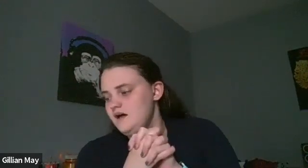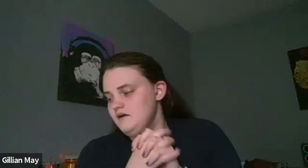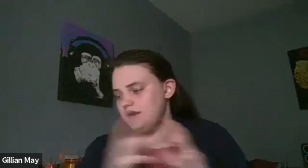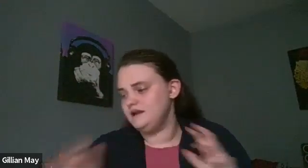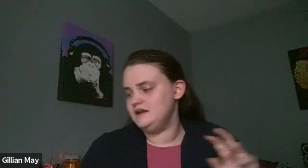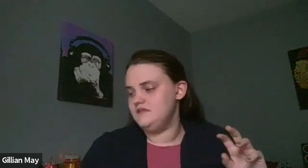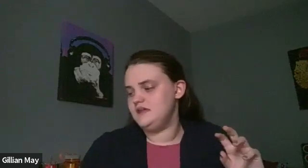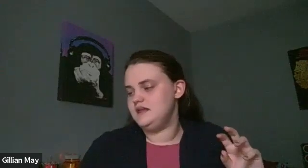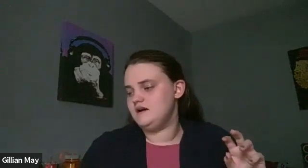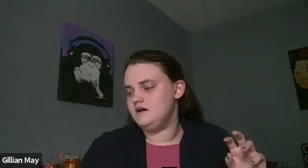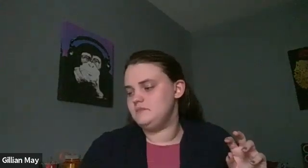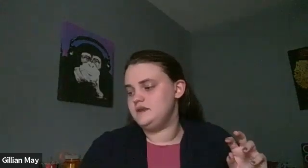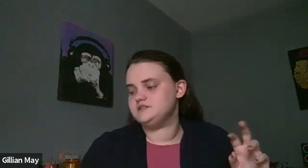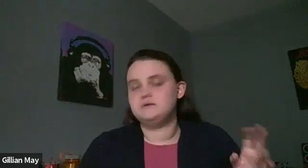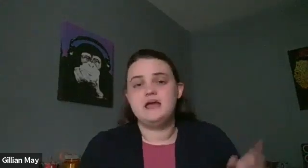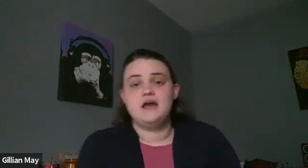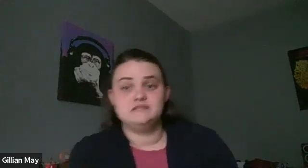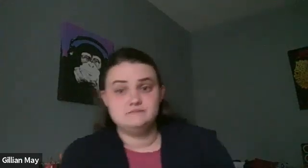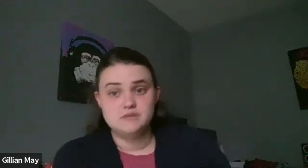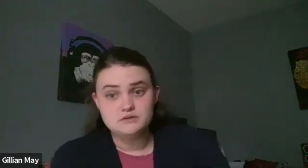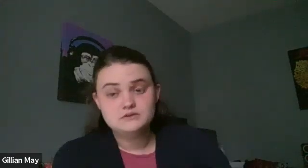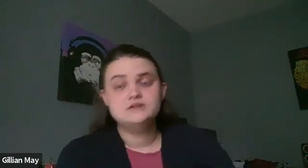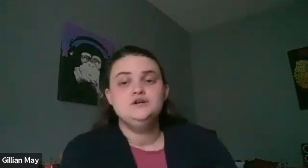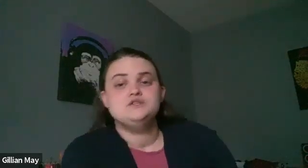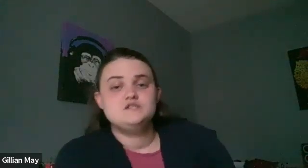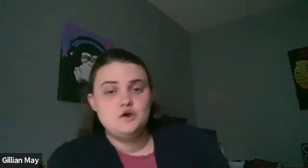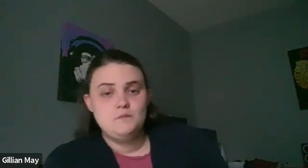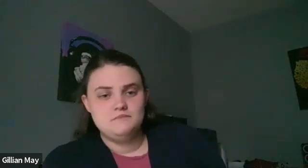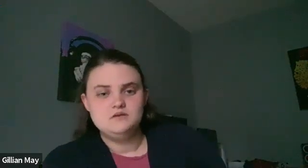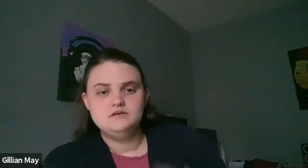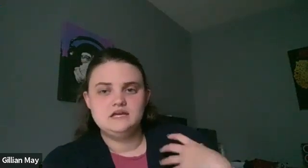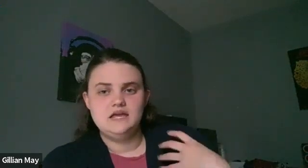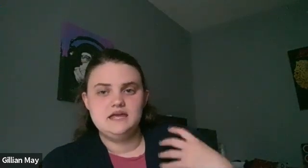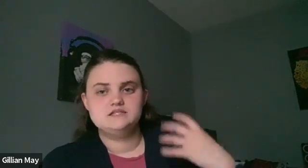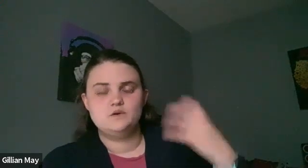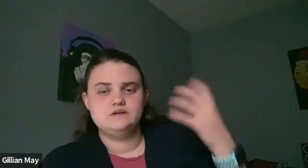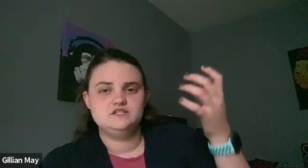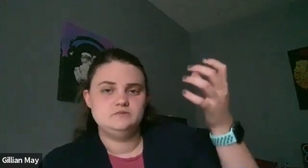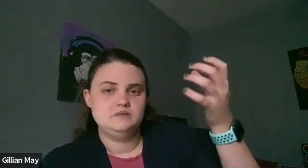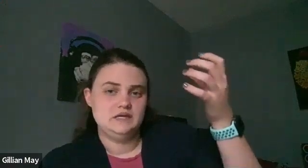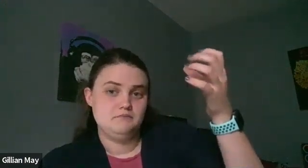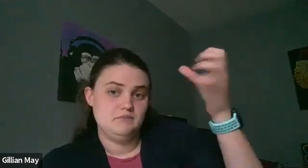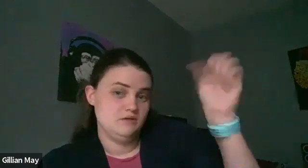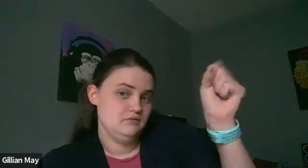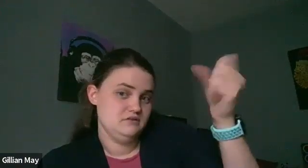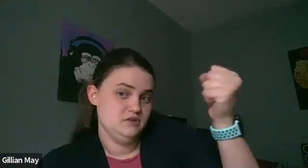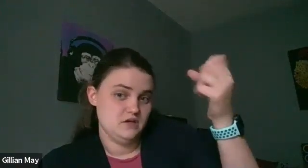all right. And then the next one I have is milk. So milk is going to be milk, your dominant